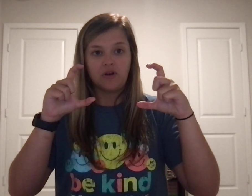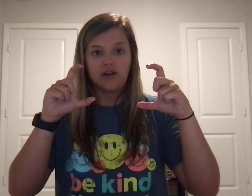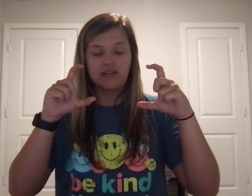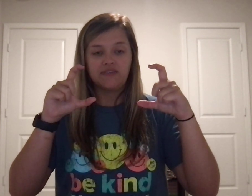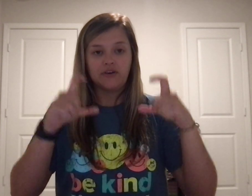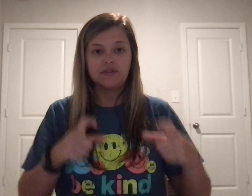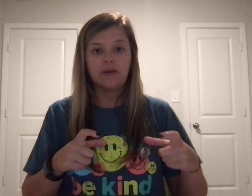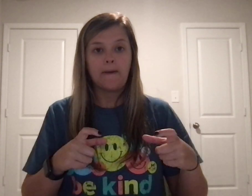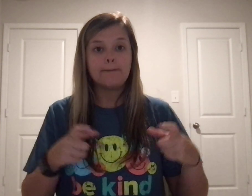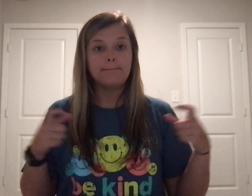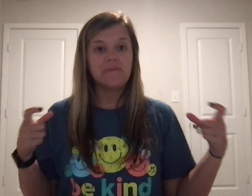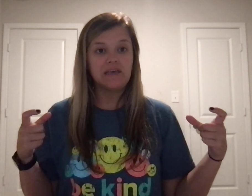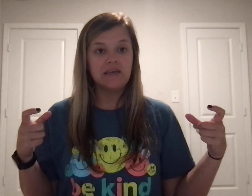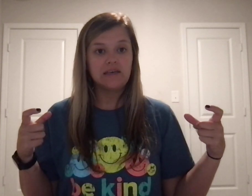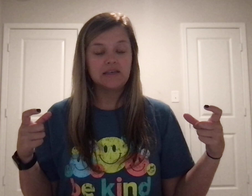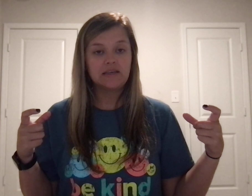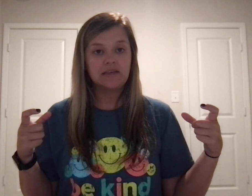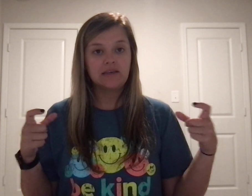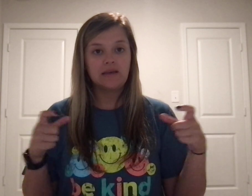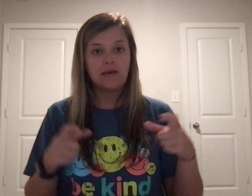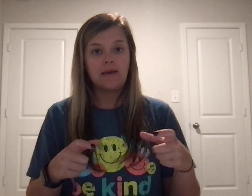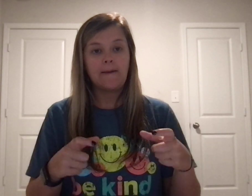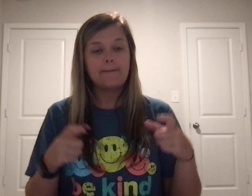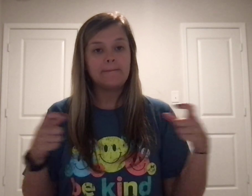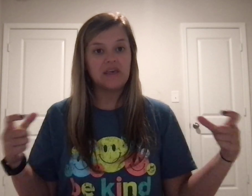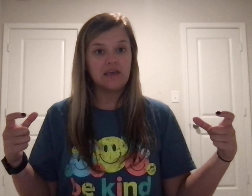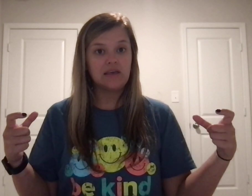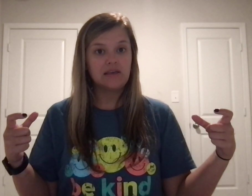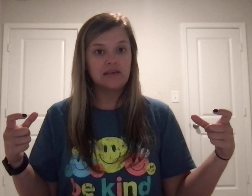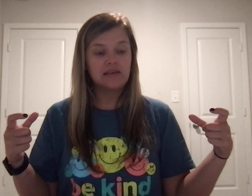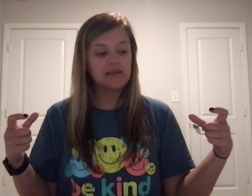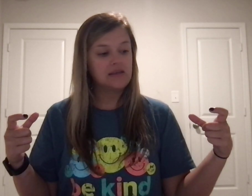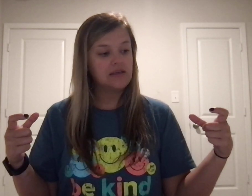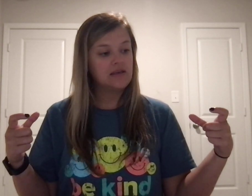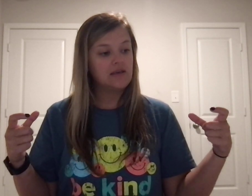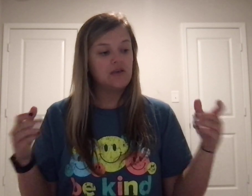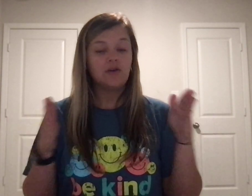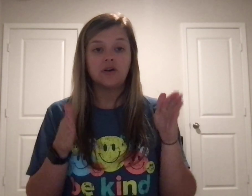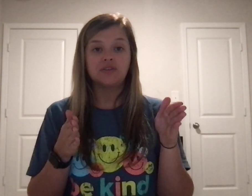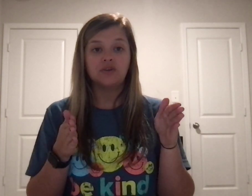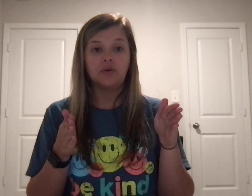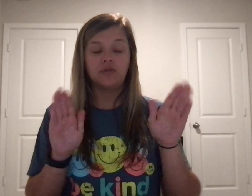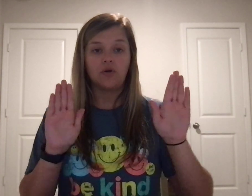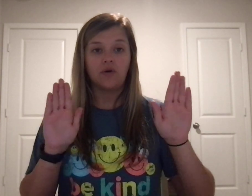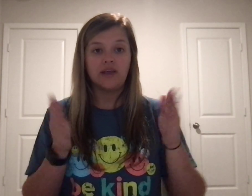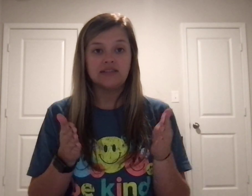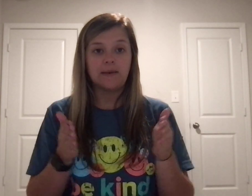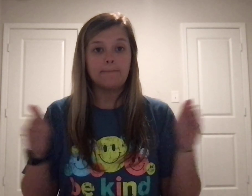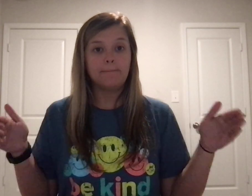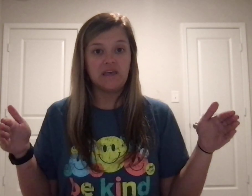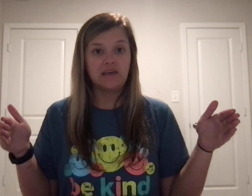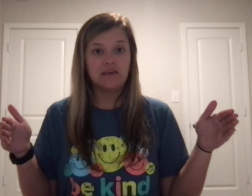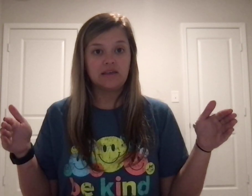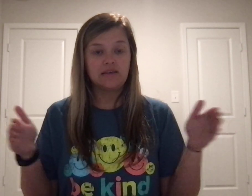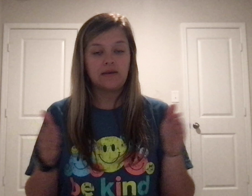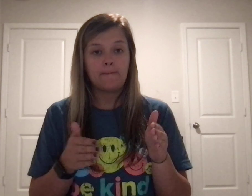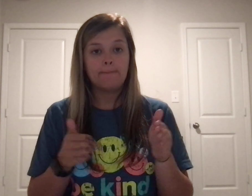index fingers. Big, big. You can also do it with your whole hands. Big,